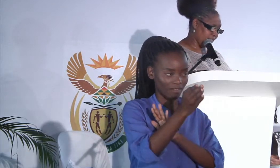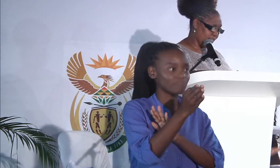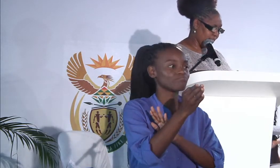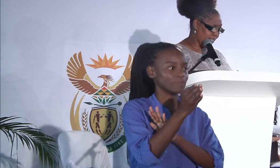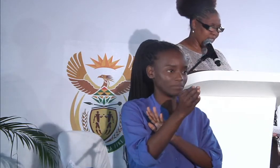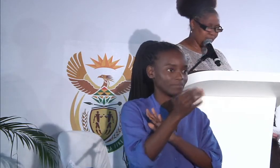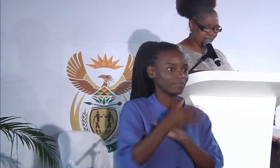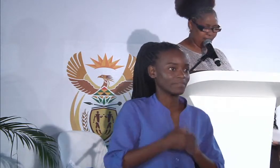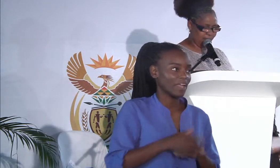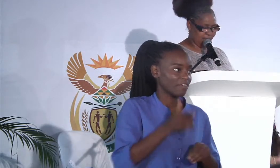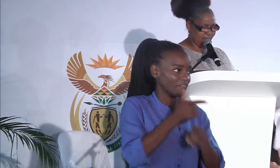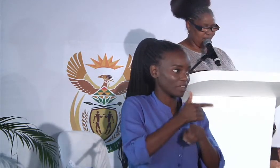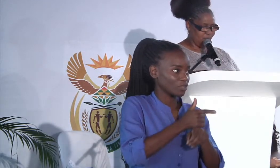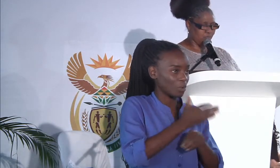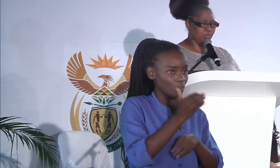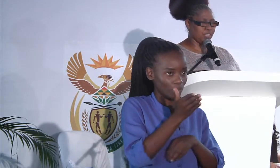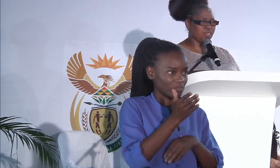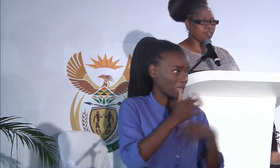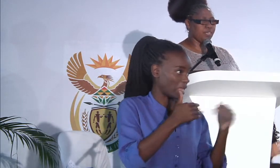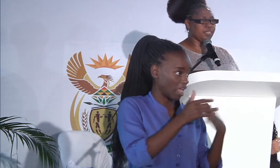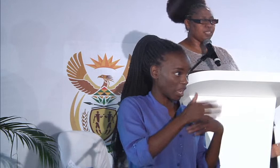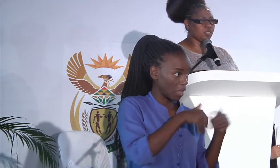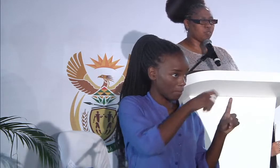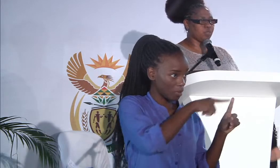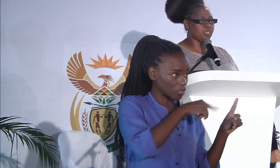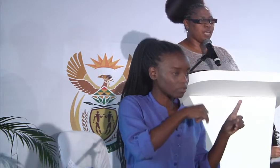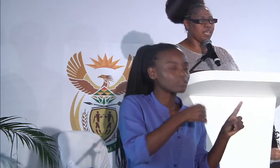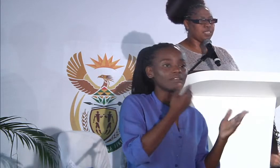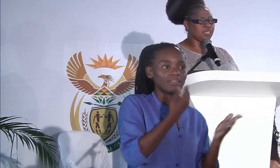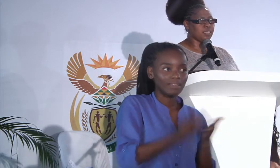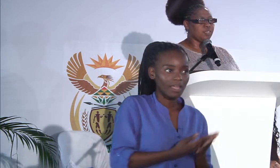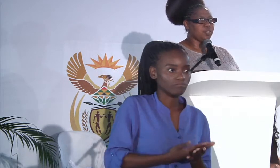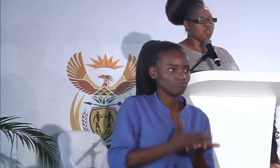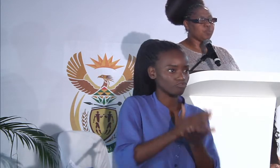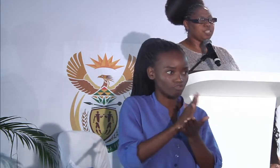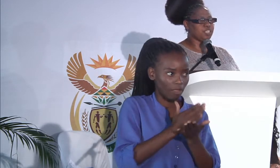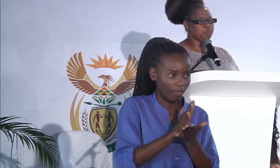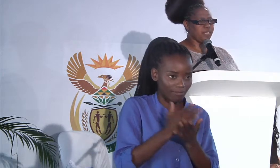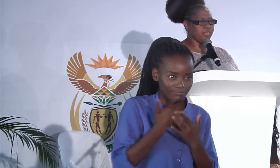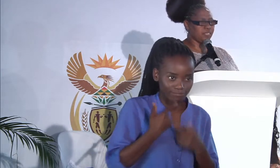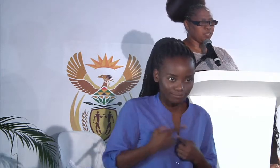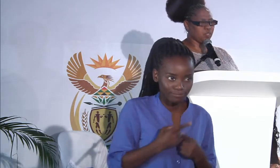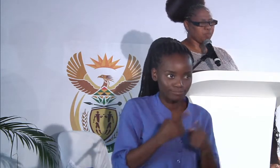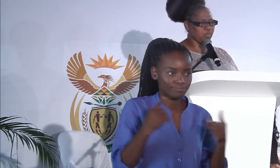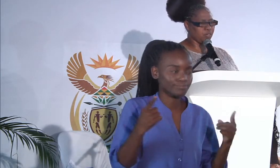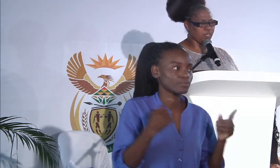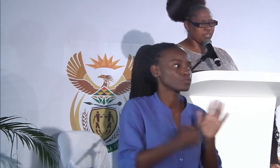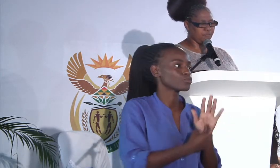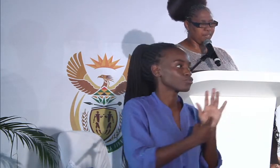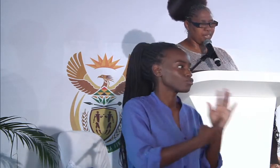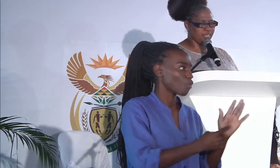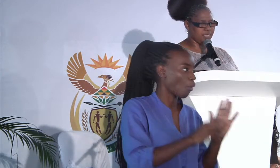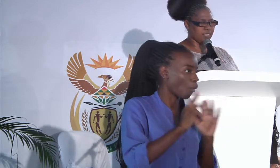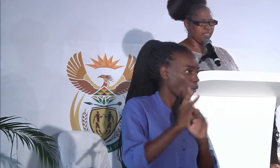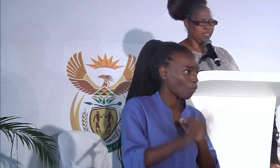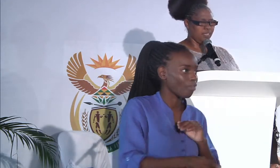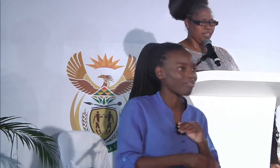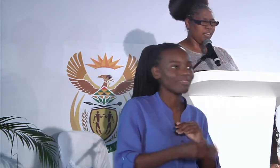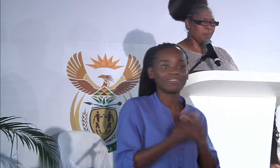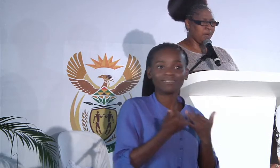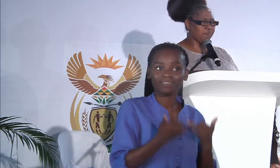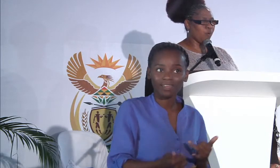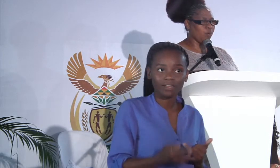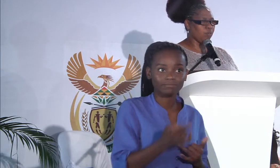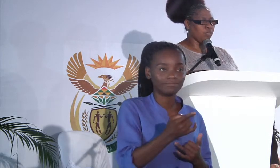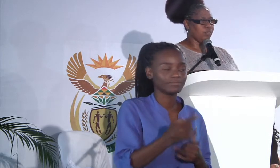wants it, it's there to be circulated, to be shared, to be displayed, to be referenced, and